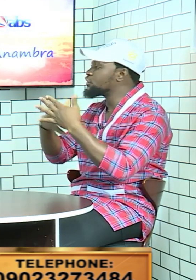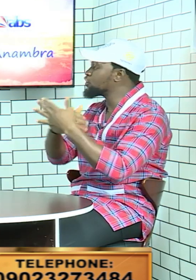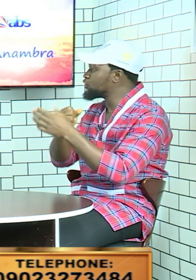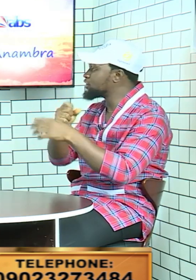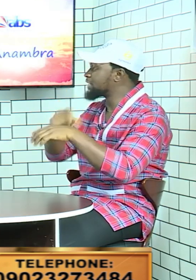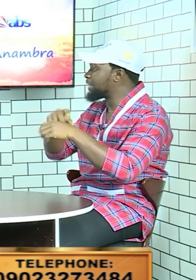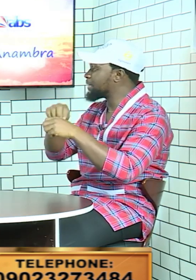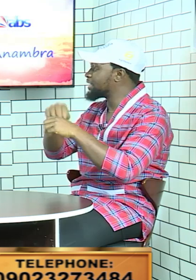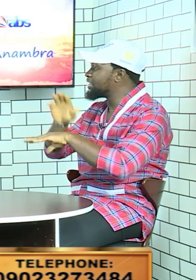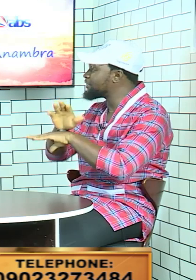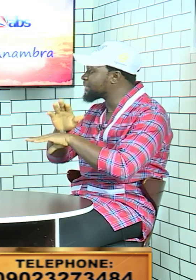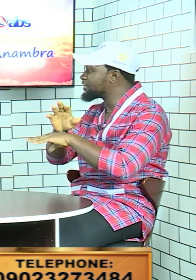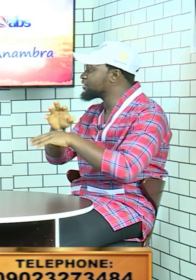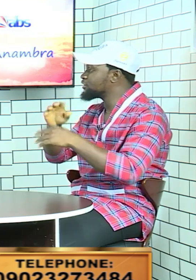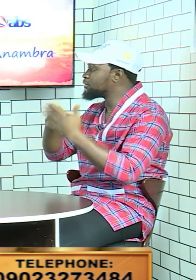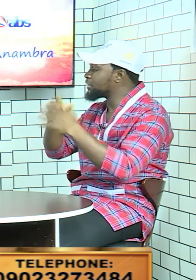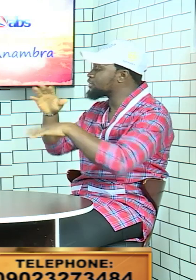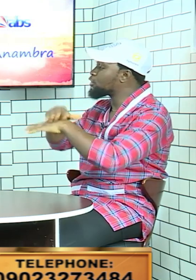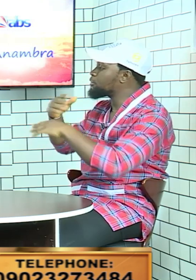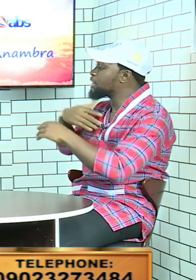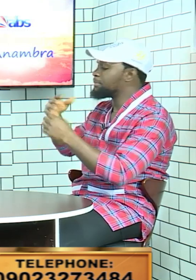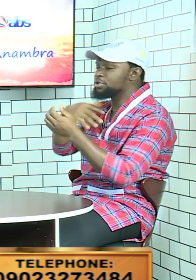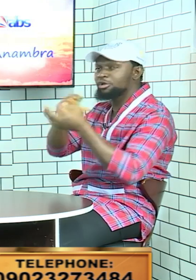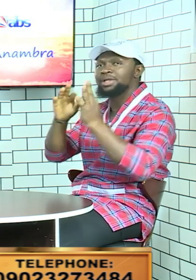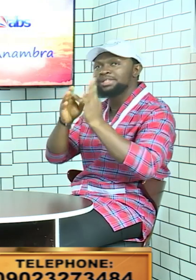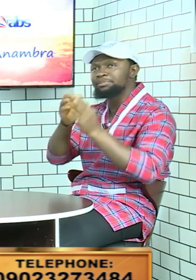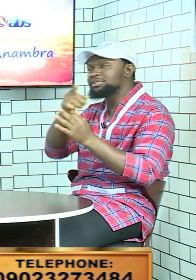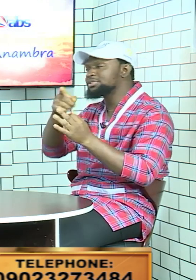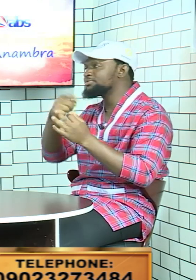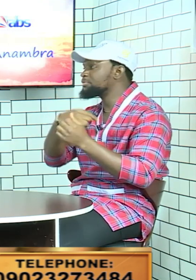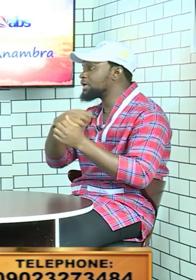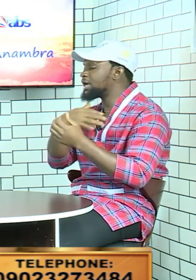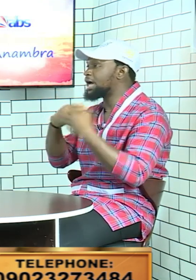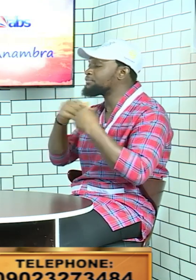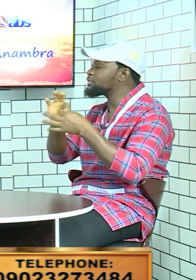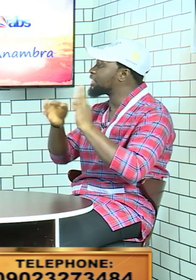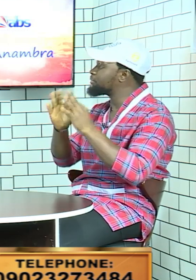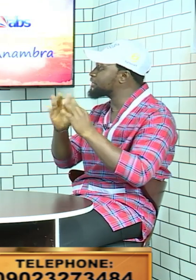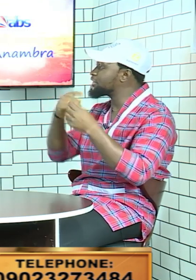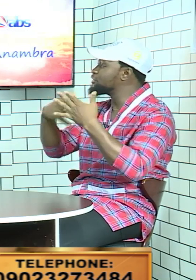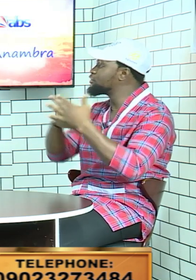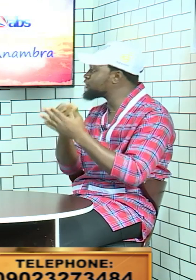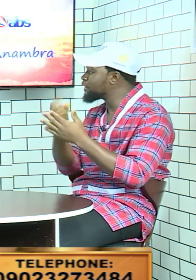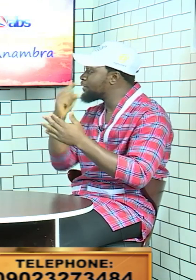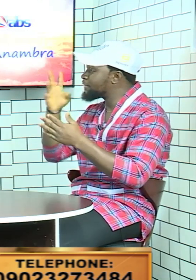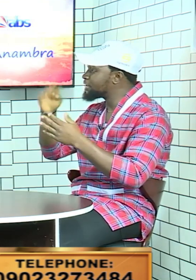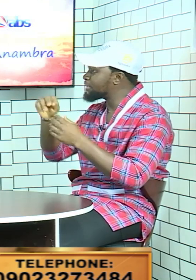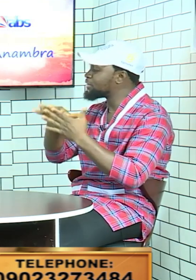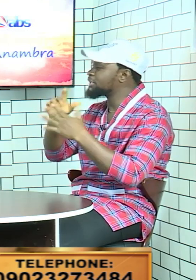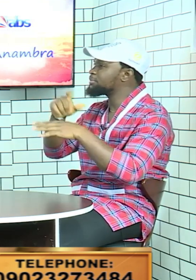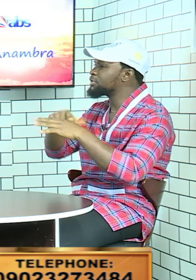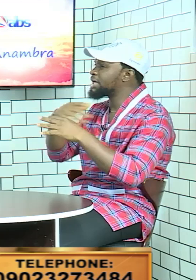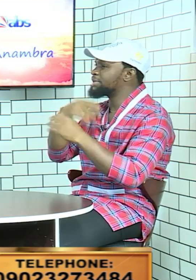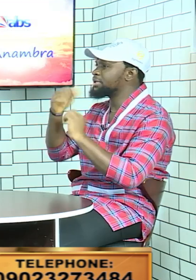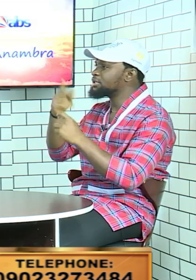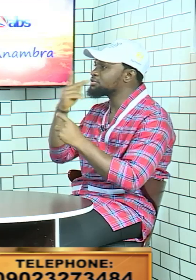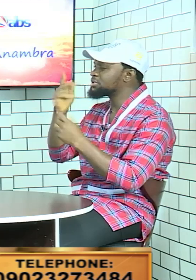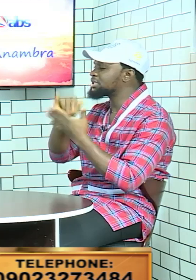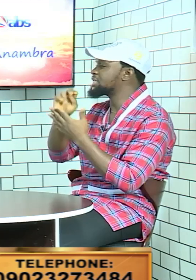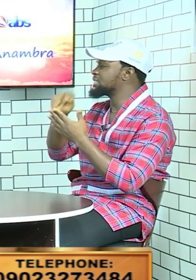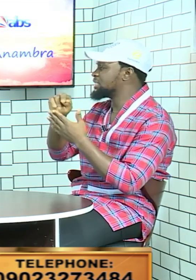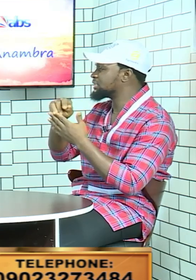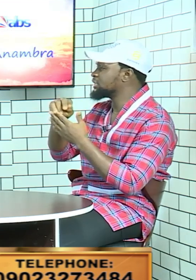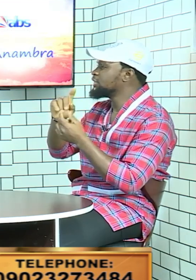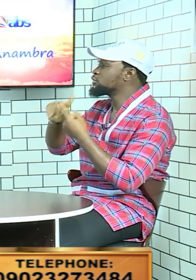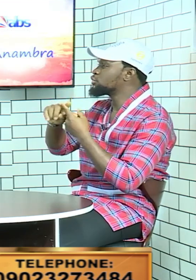during the news time in the evening. Sometimes they'll call me, please come and interpret this for me, and I have to interpret the news for them. So at a point, I began to see